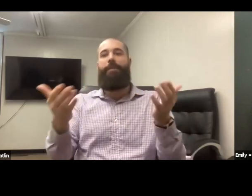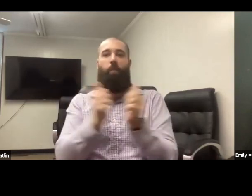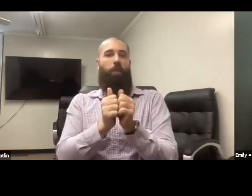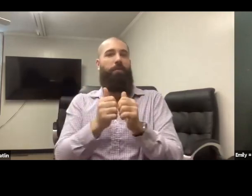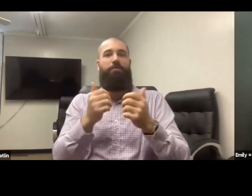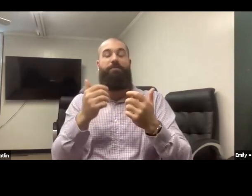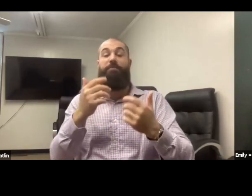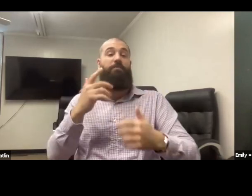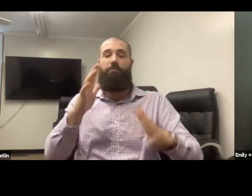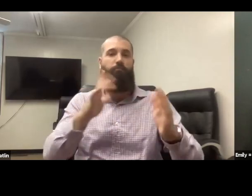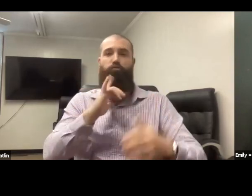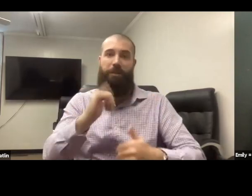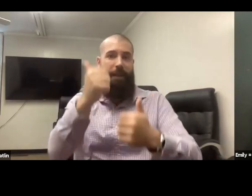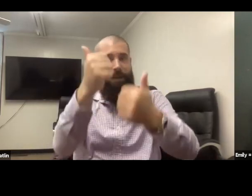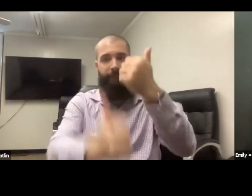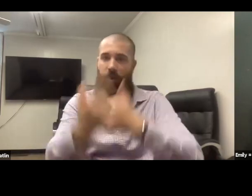that's another big issue,